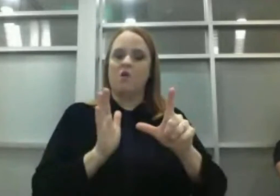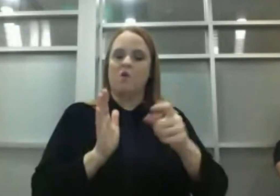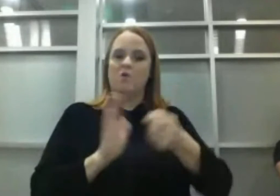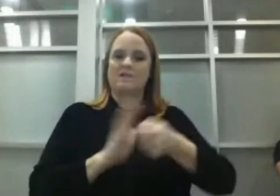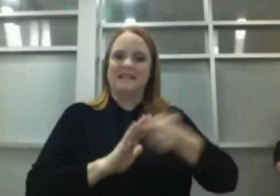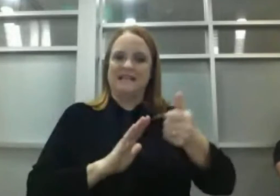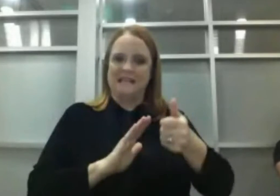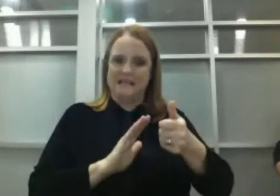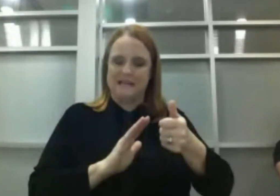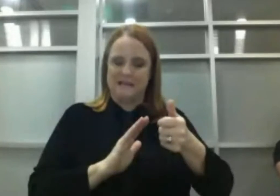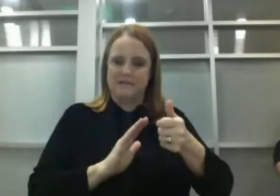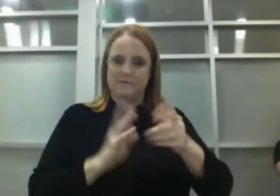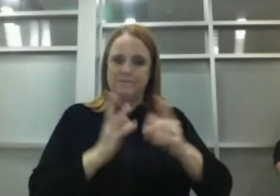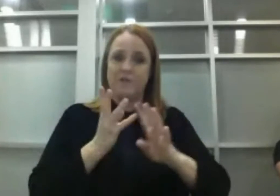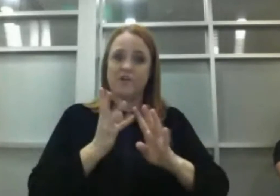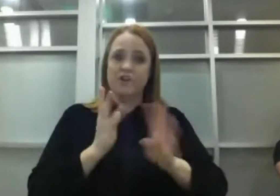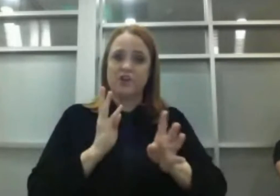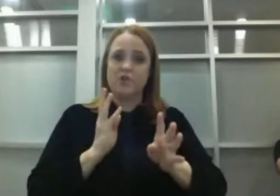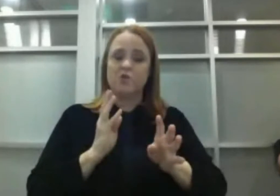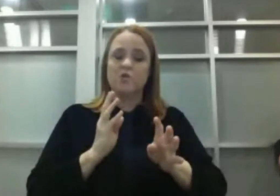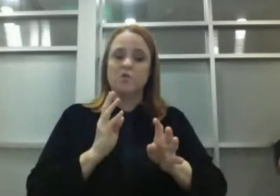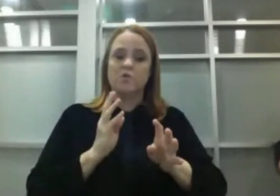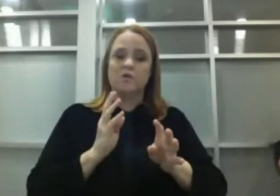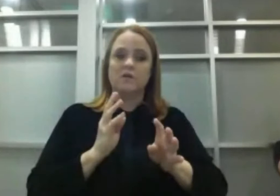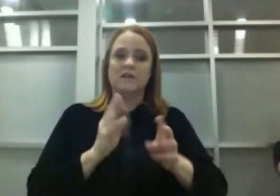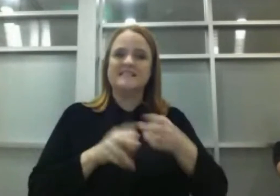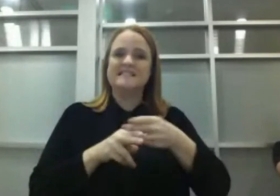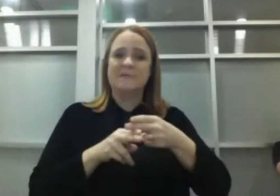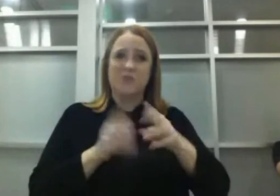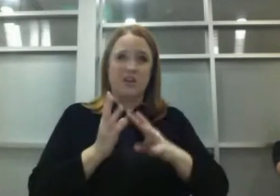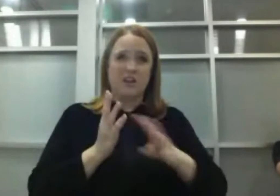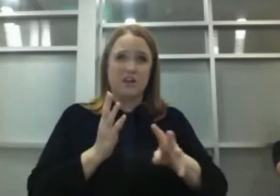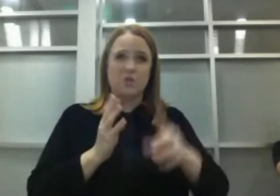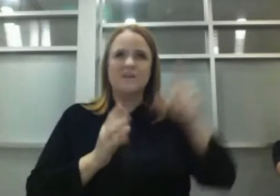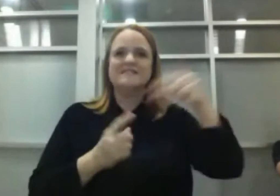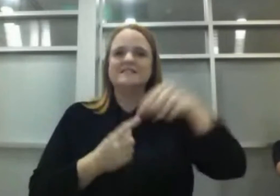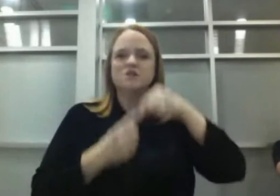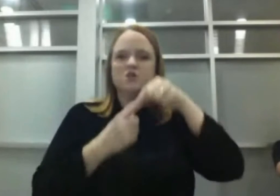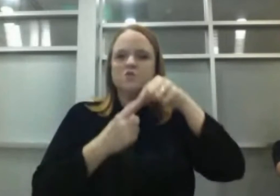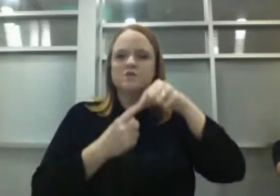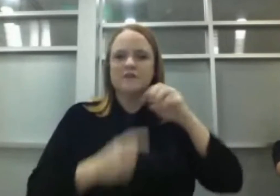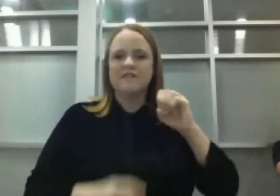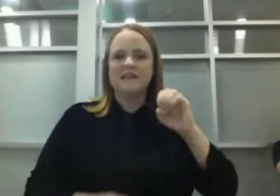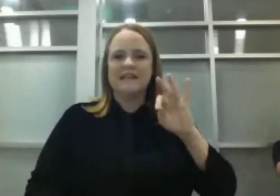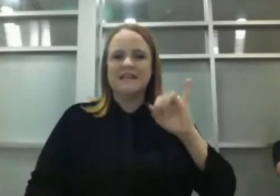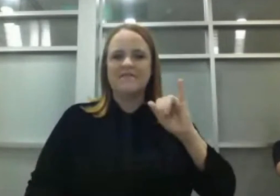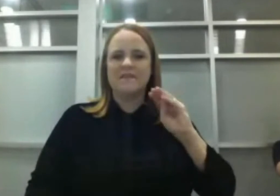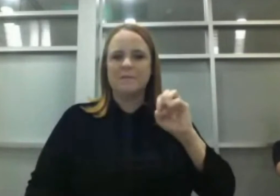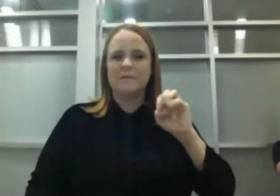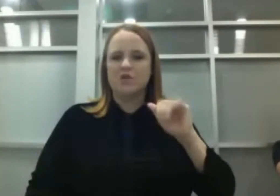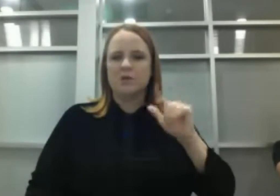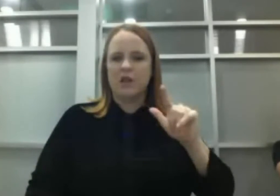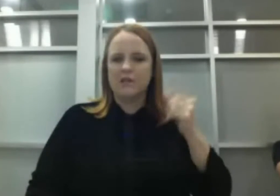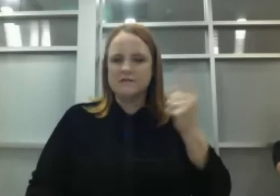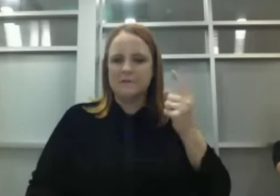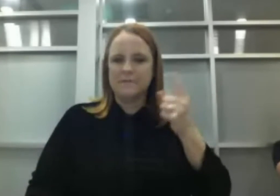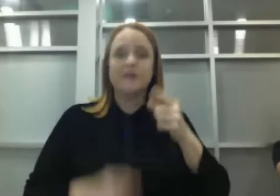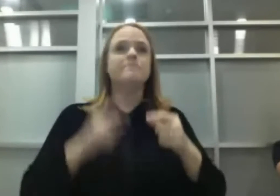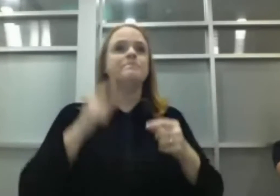is a temporary queue. Exclusive or ephemeral or something like that? Yeah, this was the main one for a